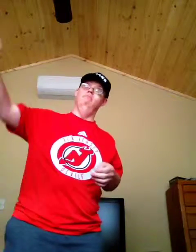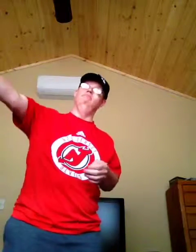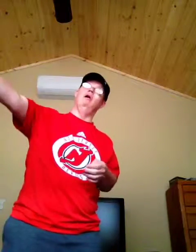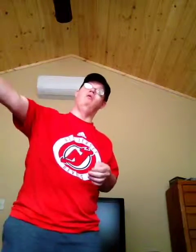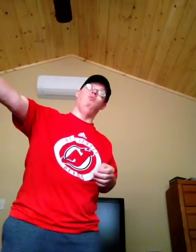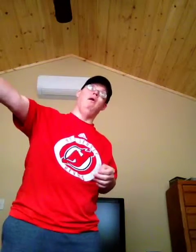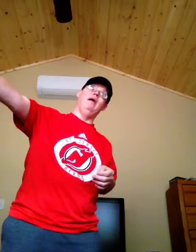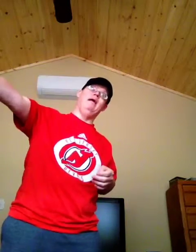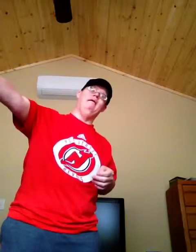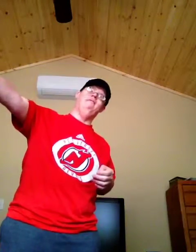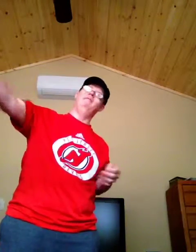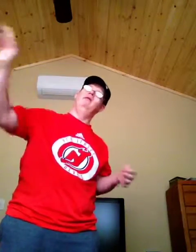That's why,